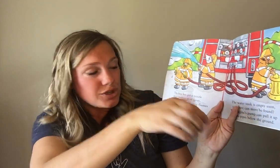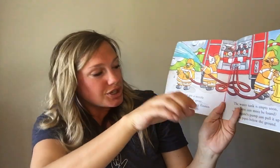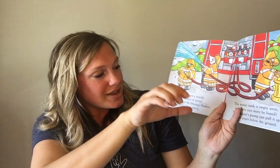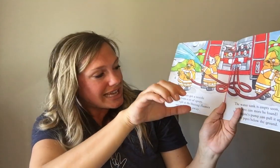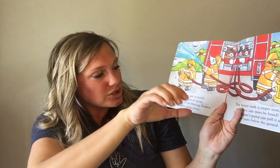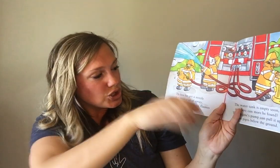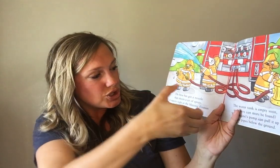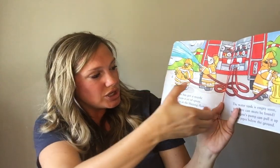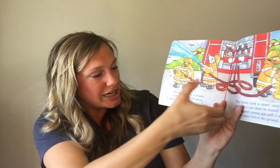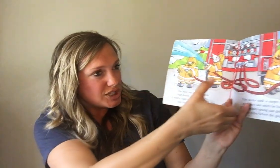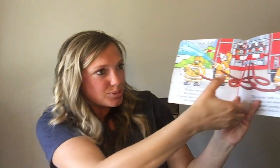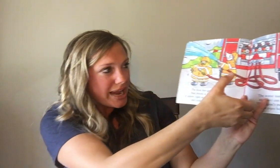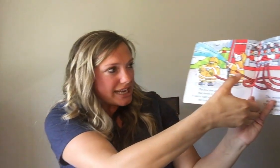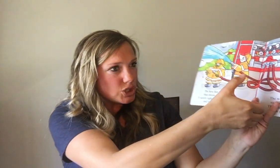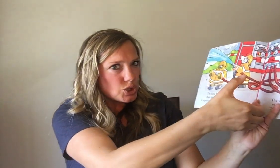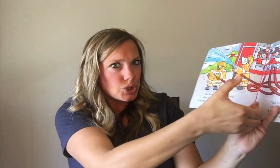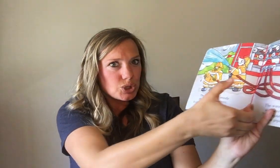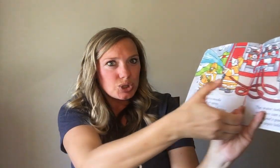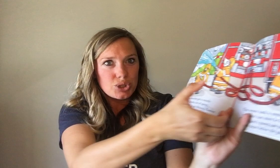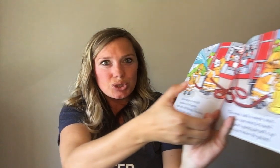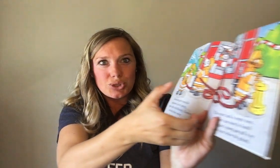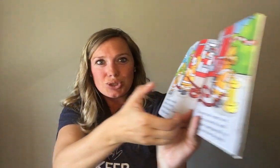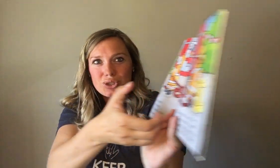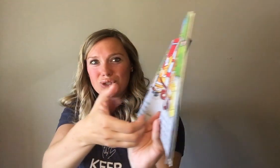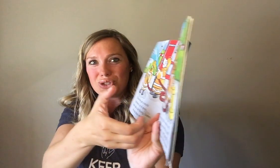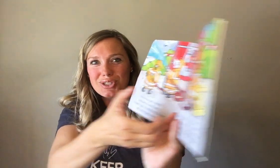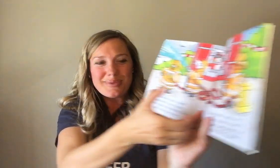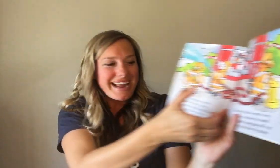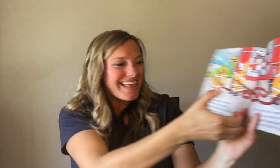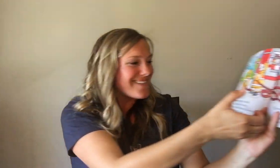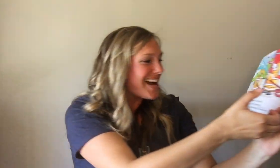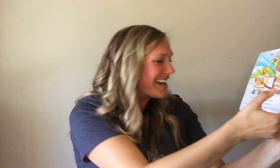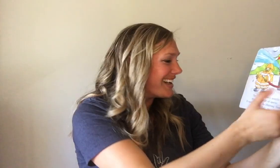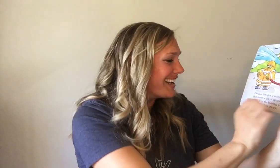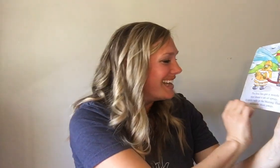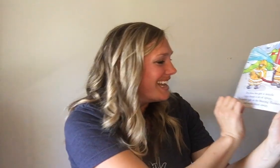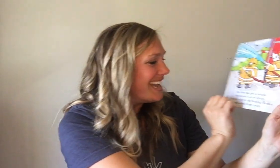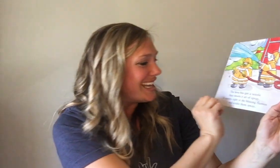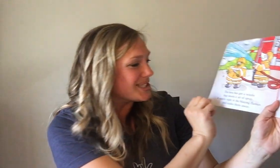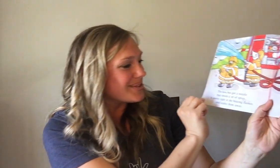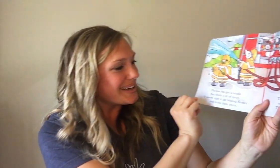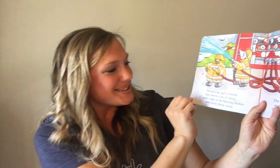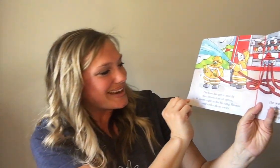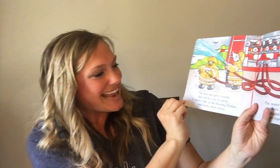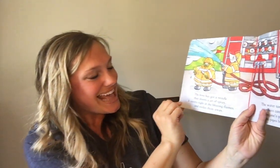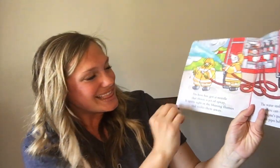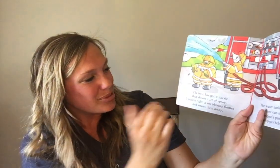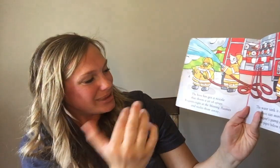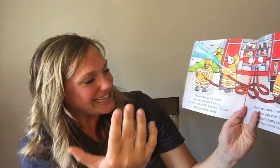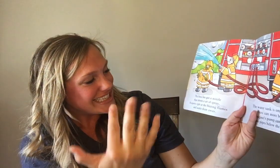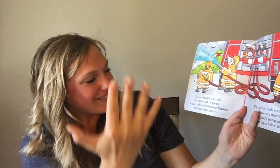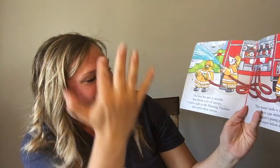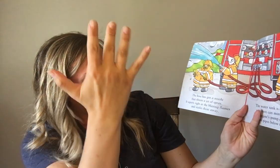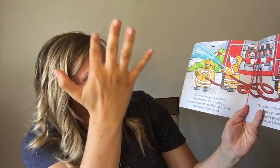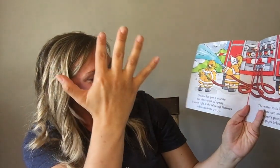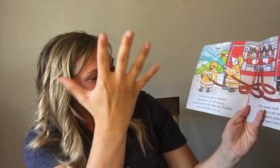turn the nozzle and spray? Spray that water. It squirts right at the blazing flames